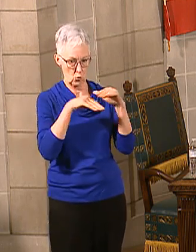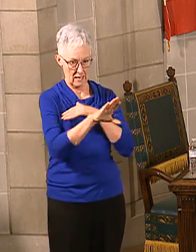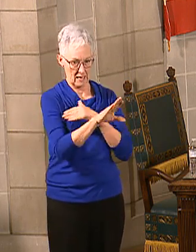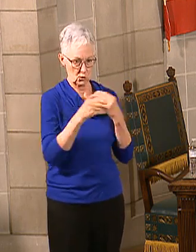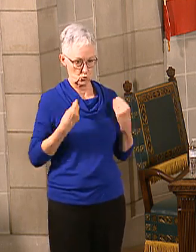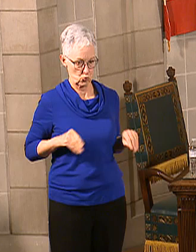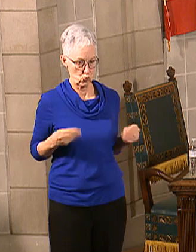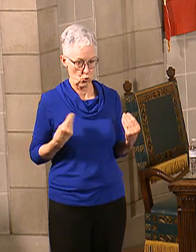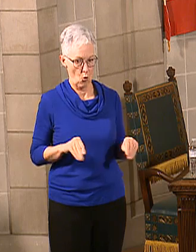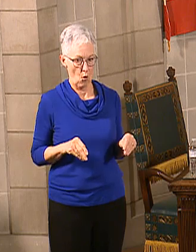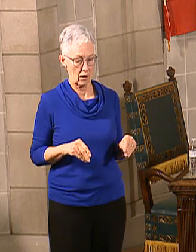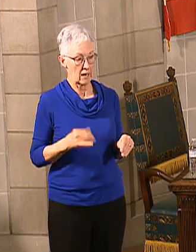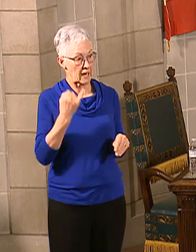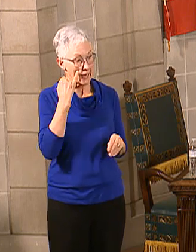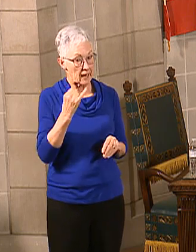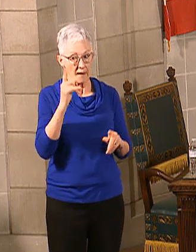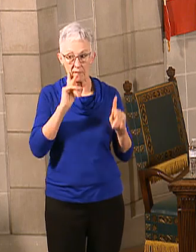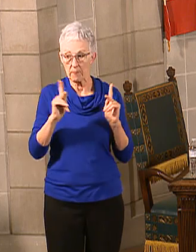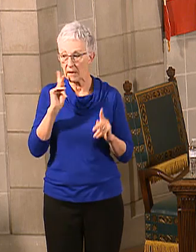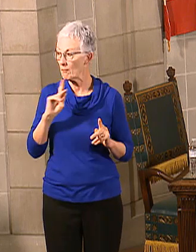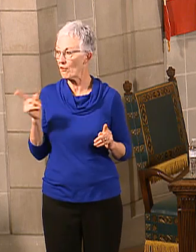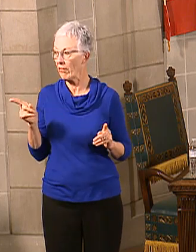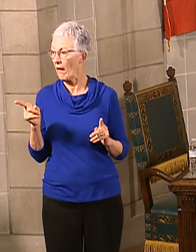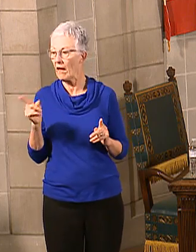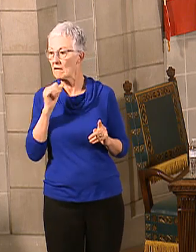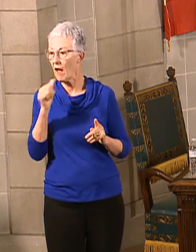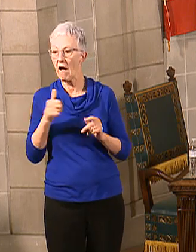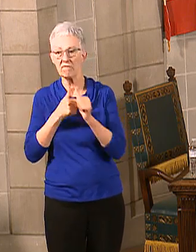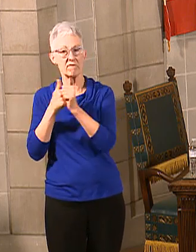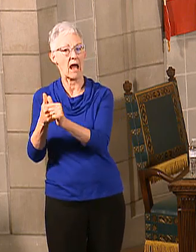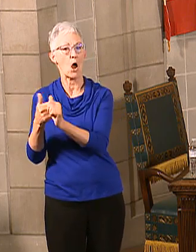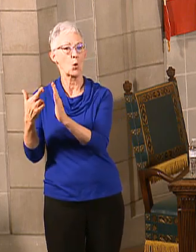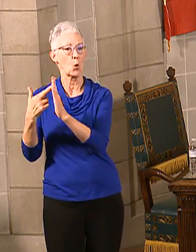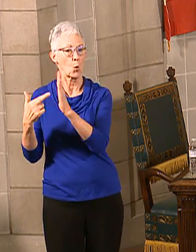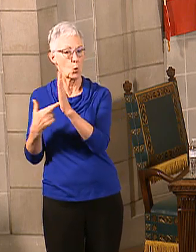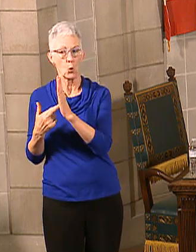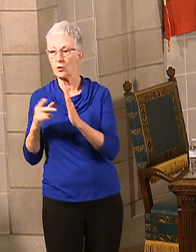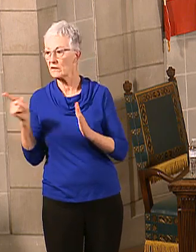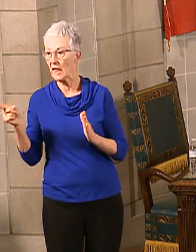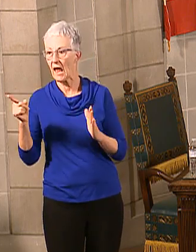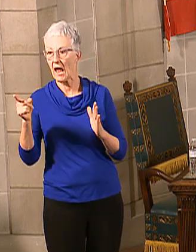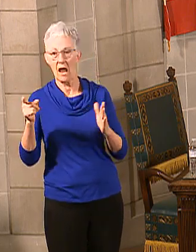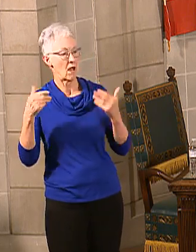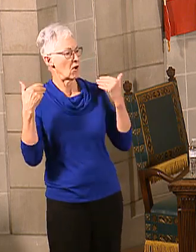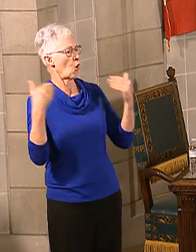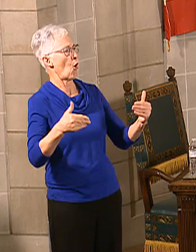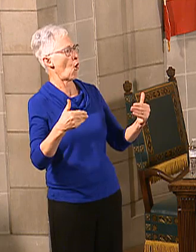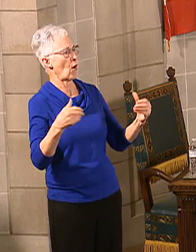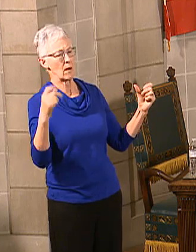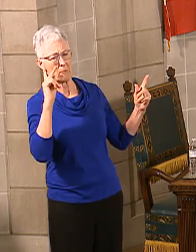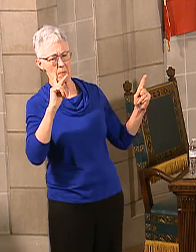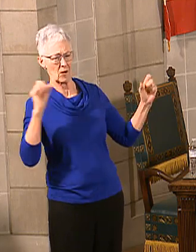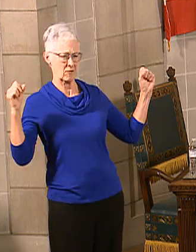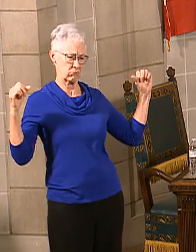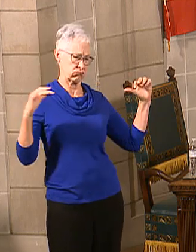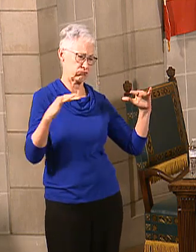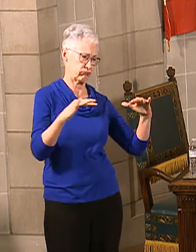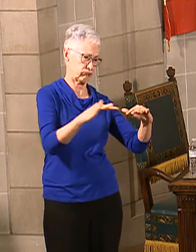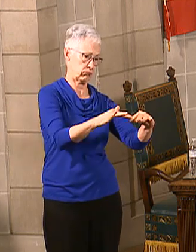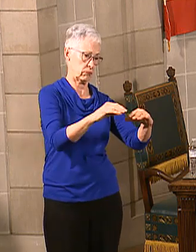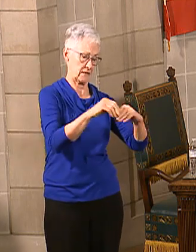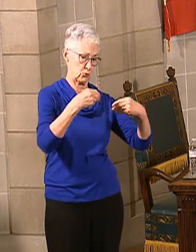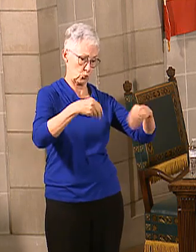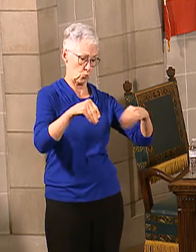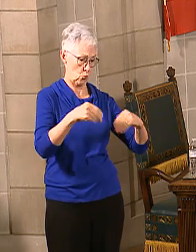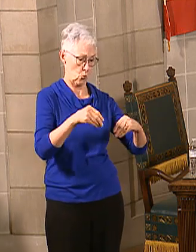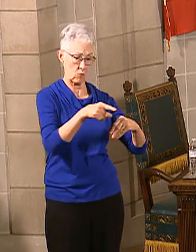that certain steps will be taken. And those steps are left up to our leaders in both our communities and to the